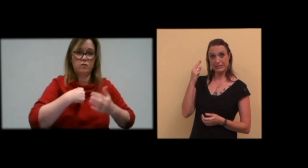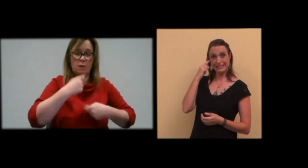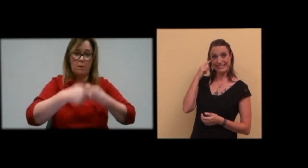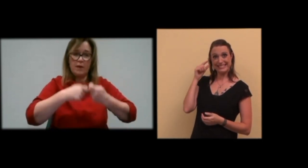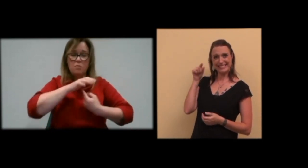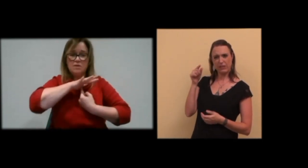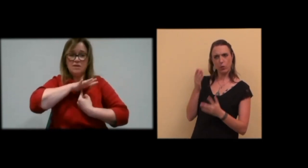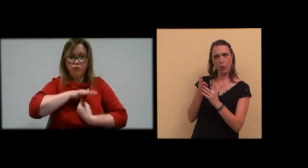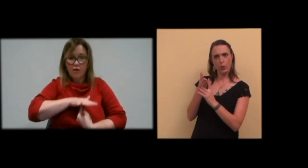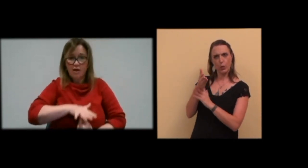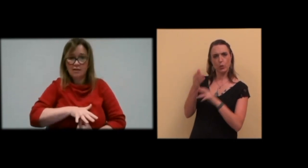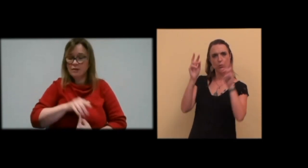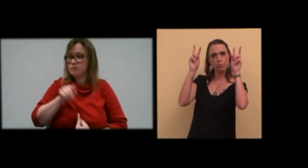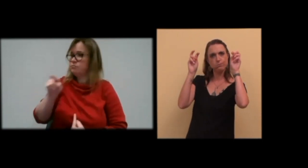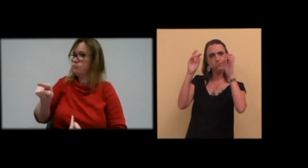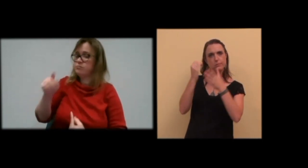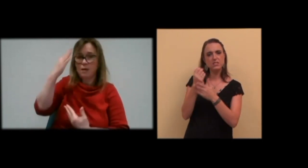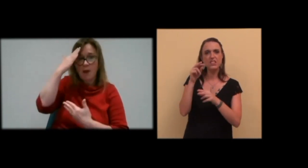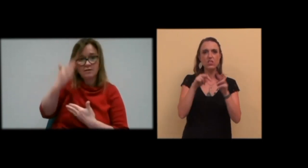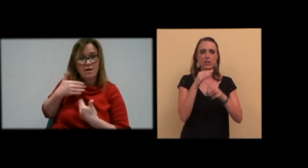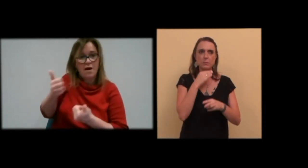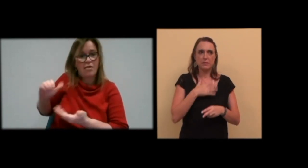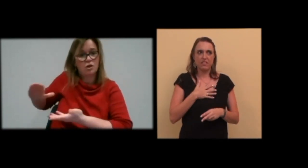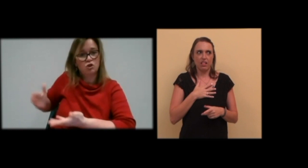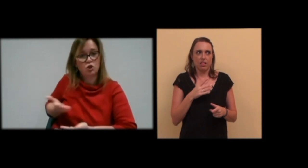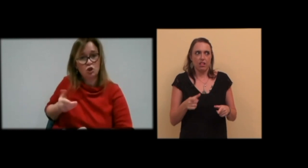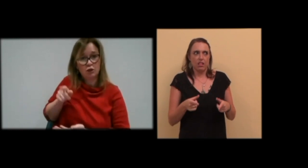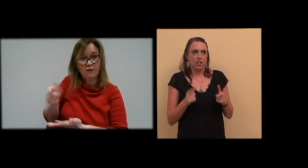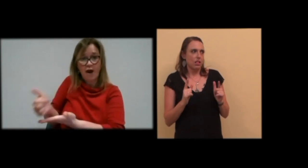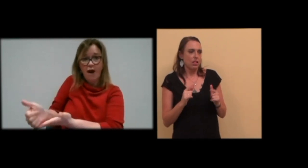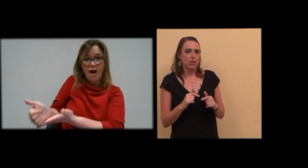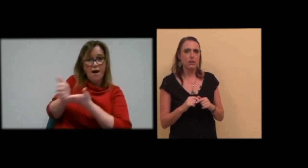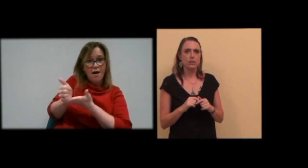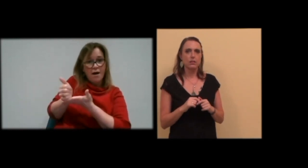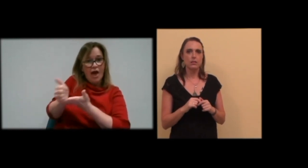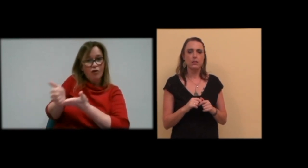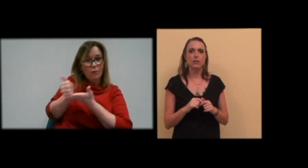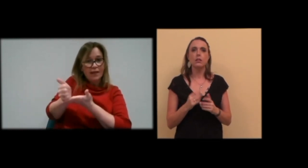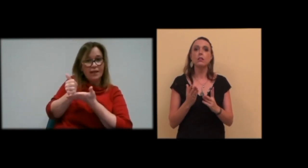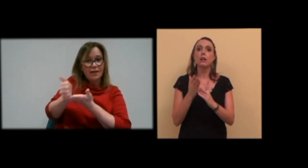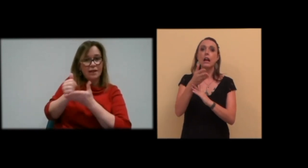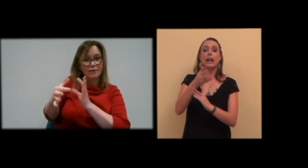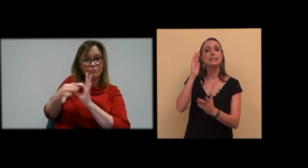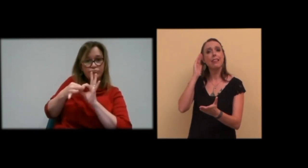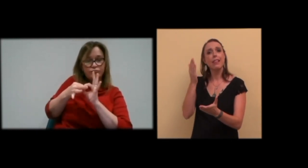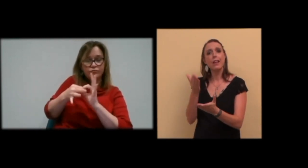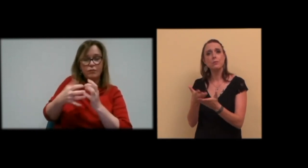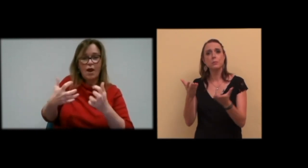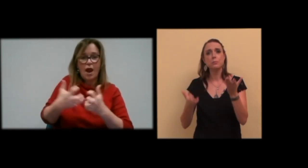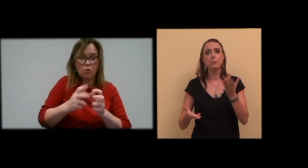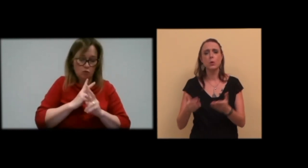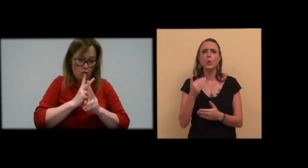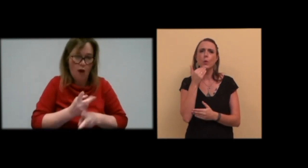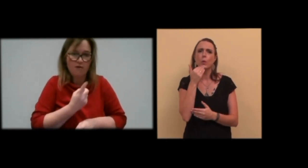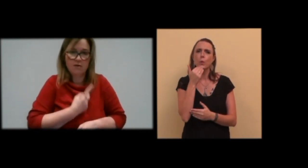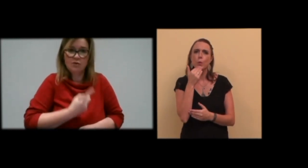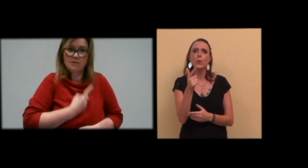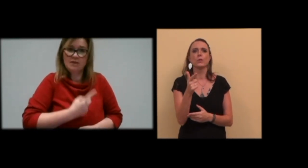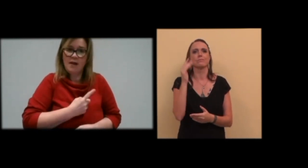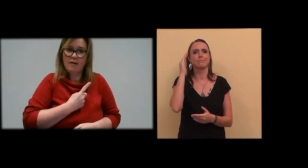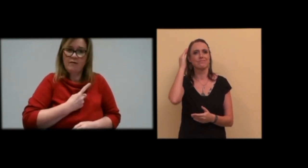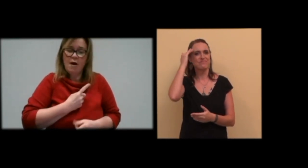If a deaf person has been through specific safeguarding issues, they might feel depressed. So they might need to